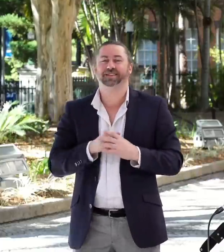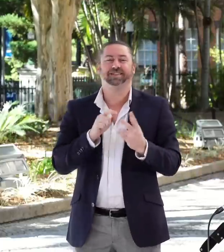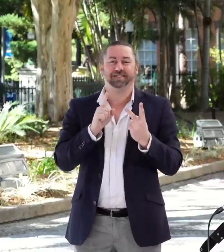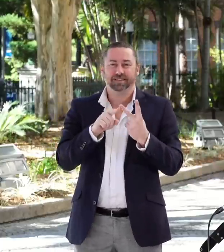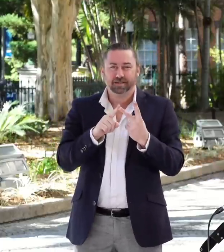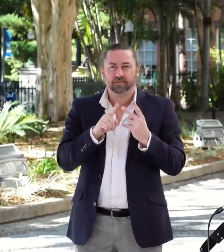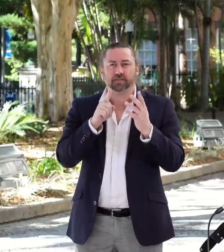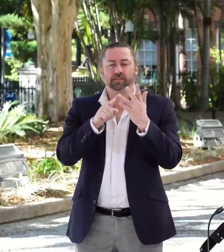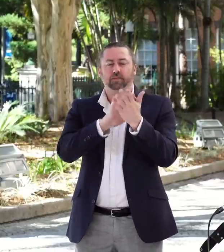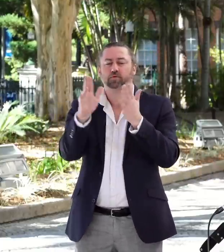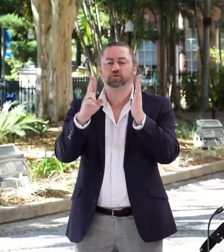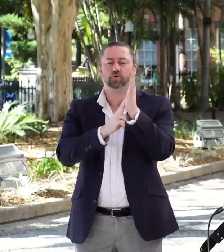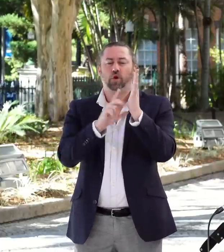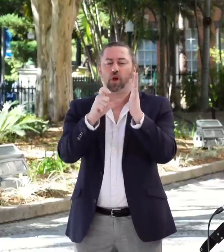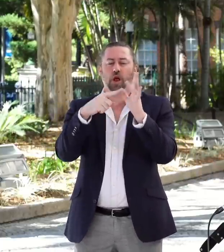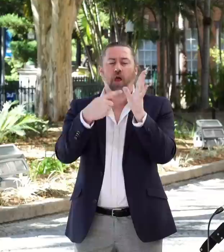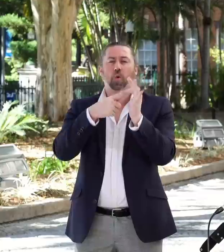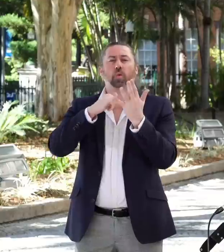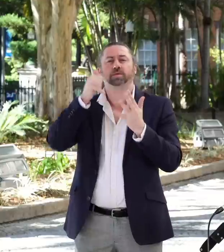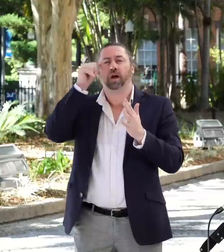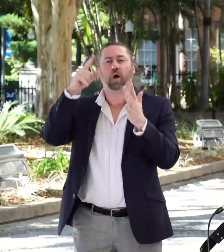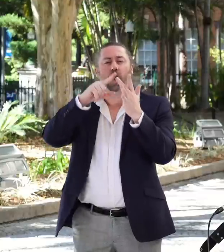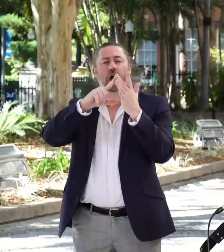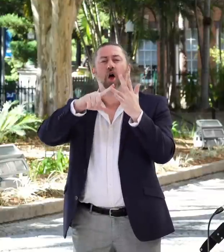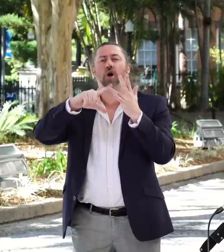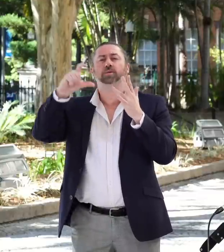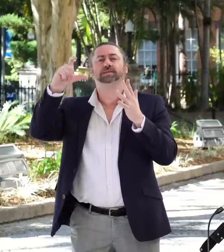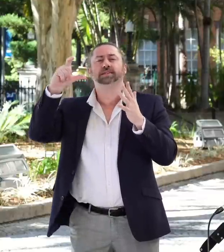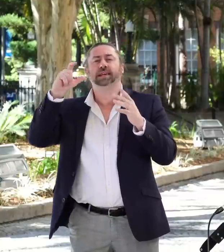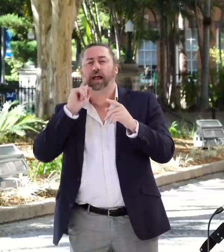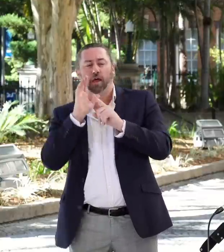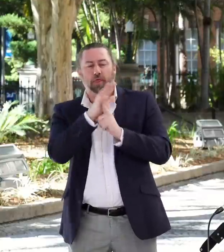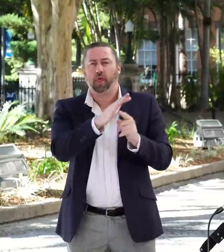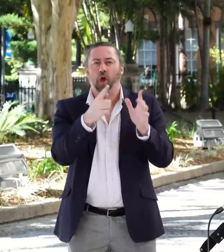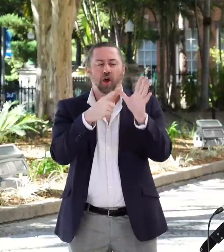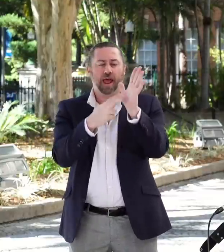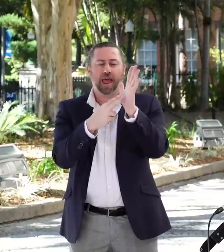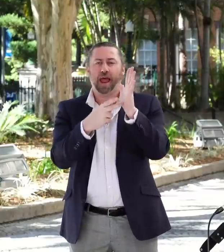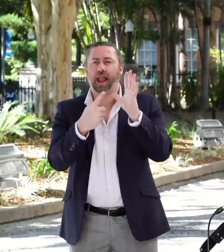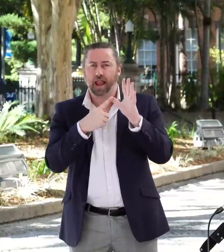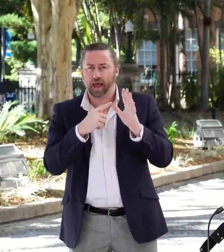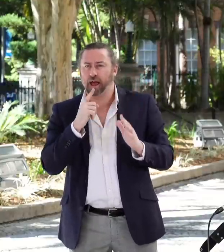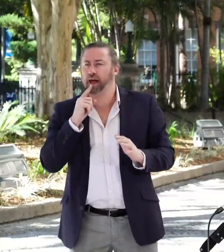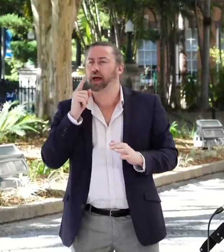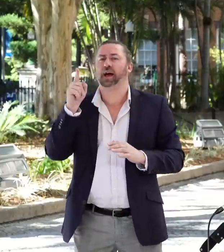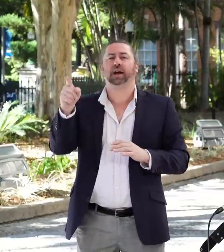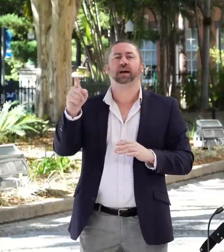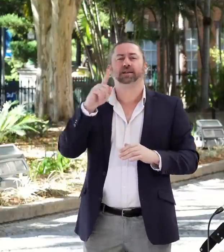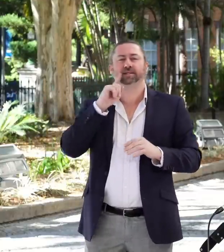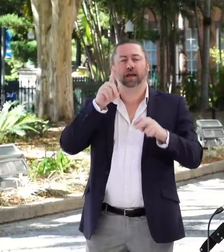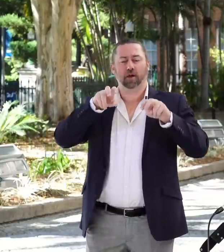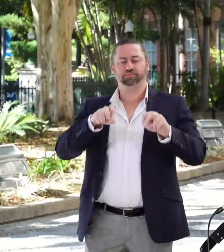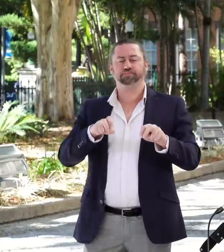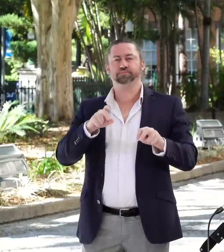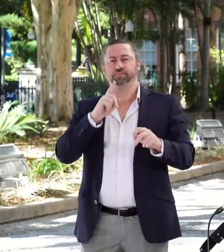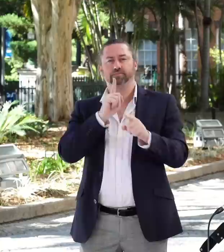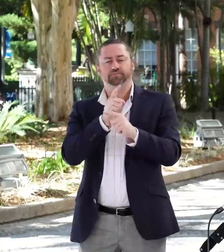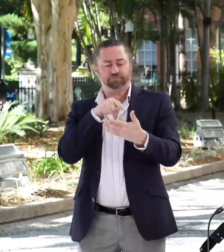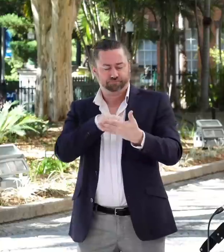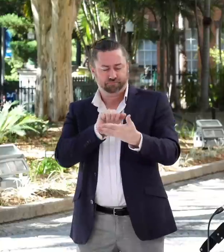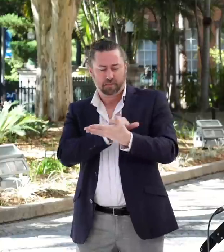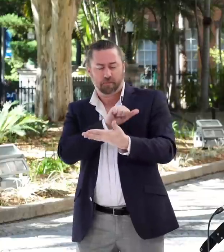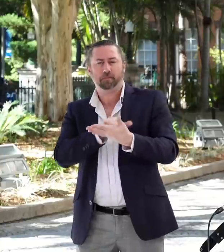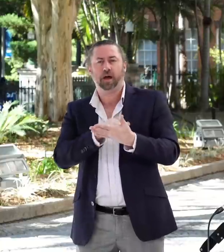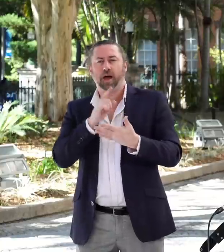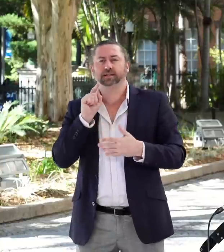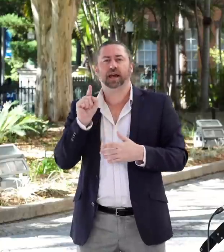Second, John Brooks in The Australian today told the paper that his alleged public mansplaining was because